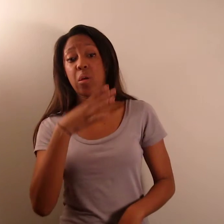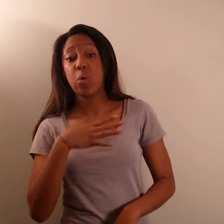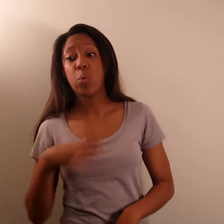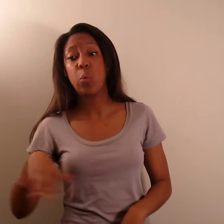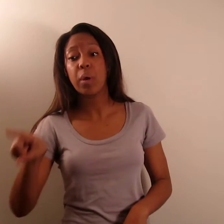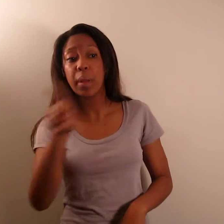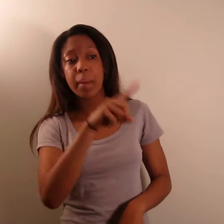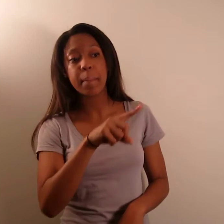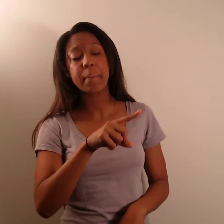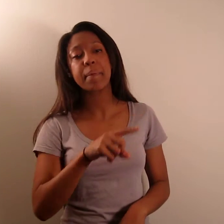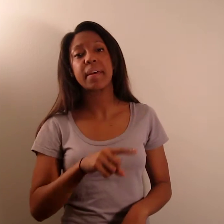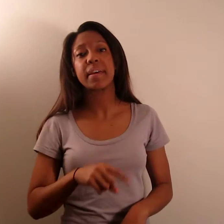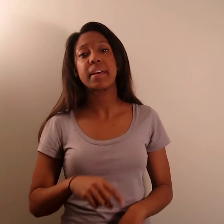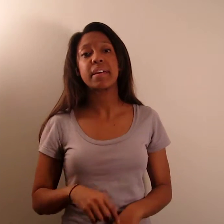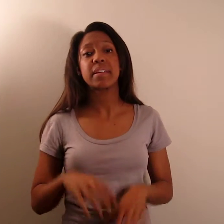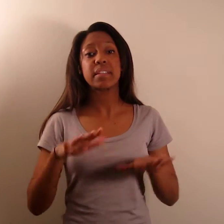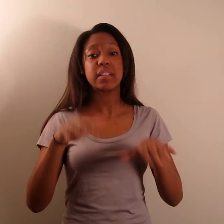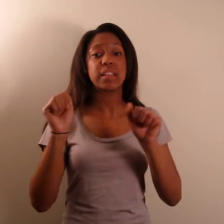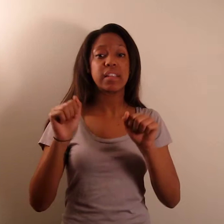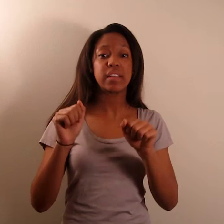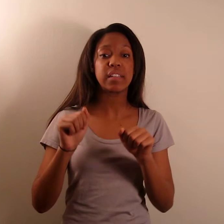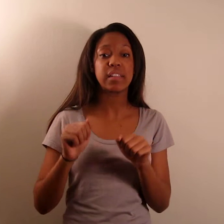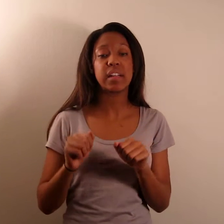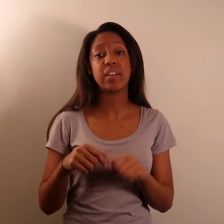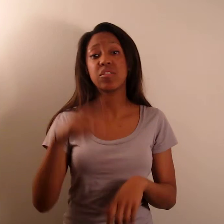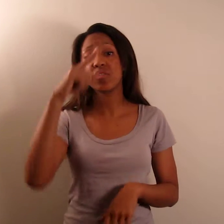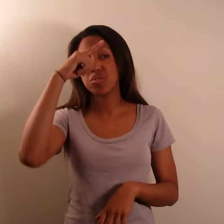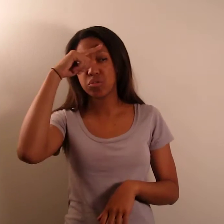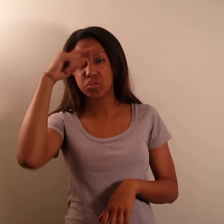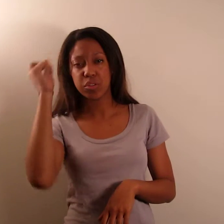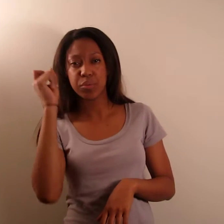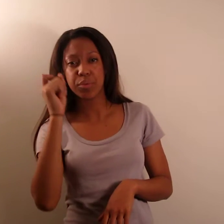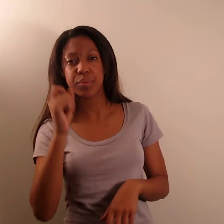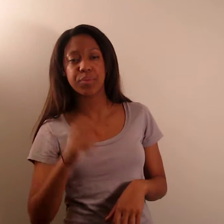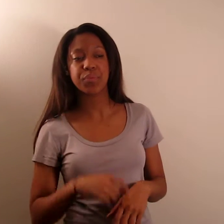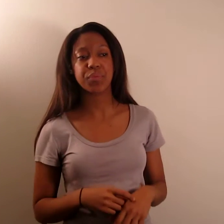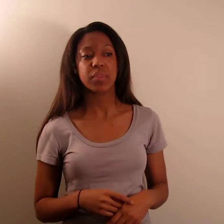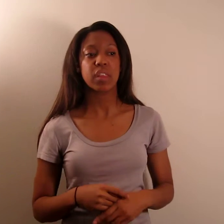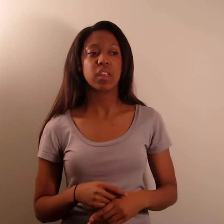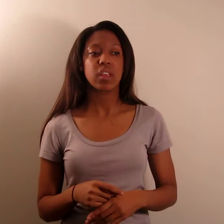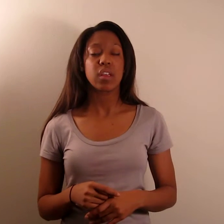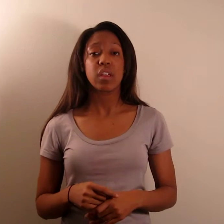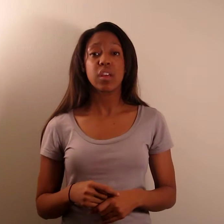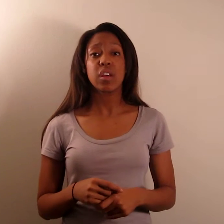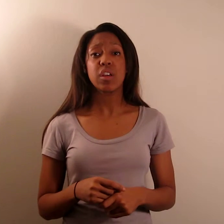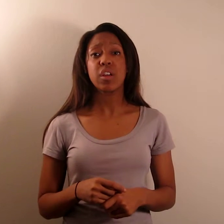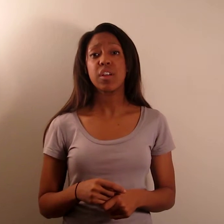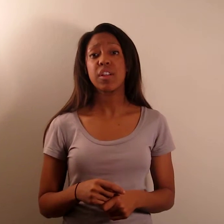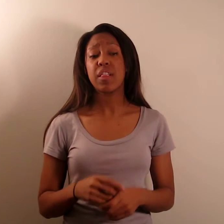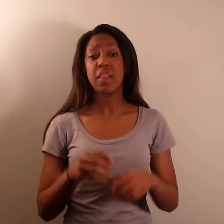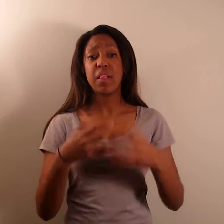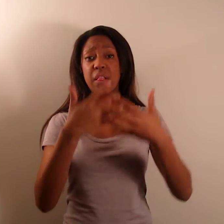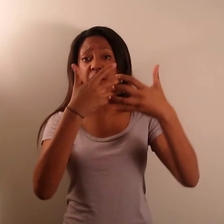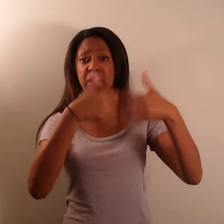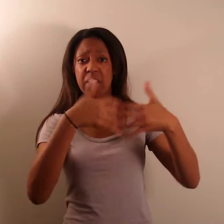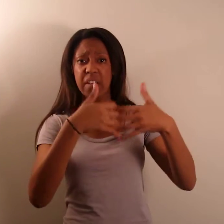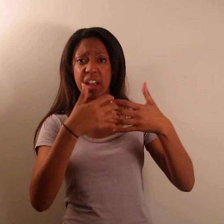The Triangle Shirtwaist Factory was in the middle of New York. If you walked half